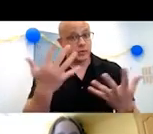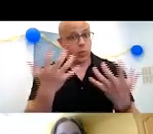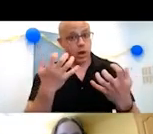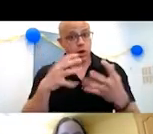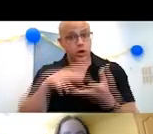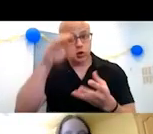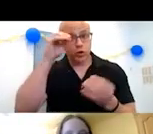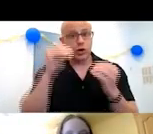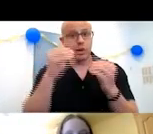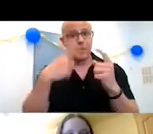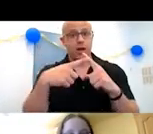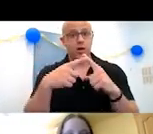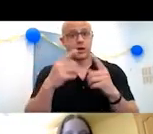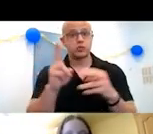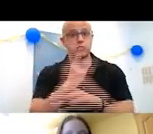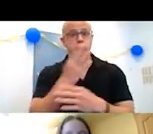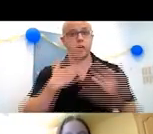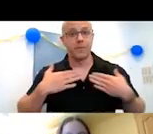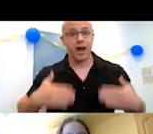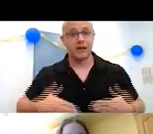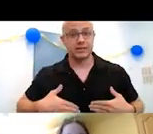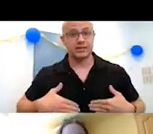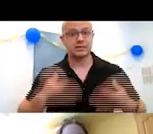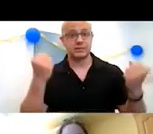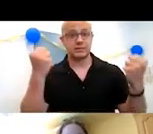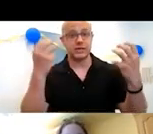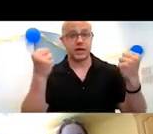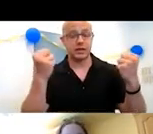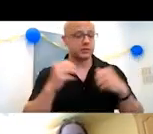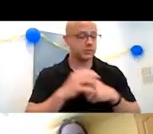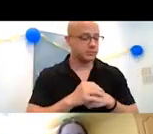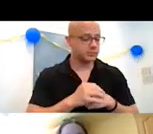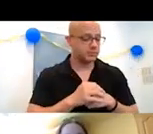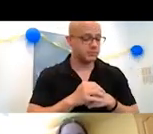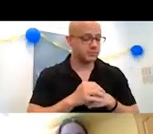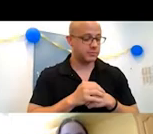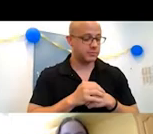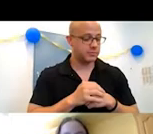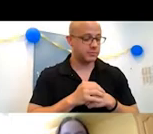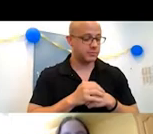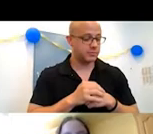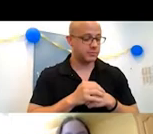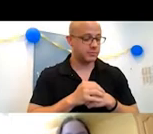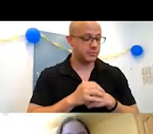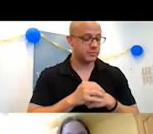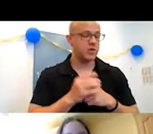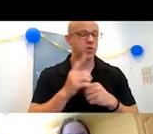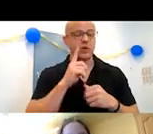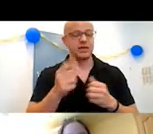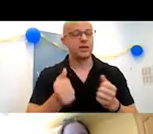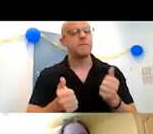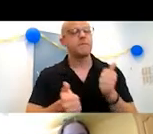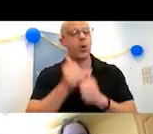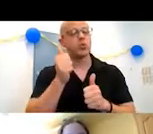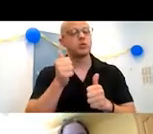Yeah, I can teach you about body parts. the signs for